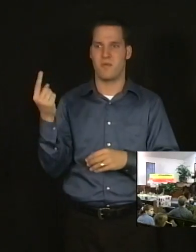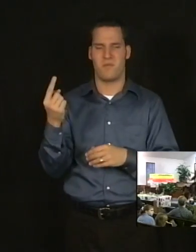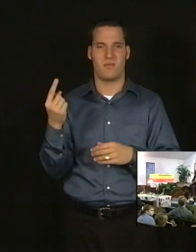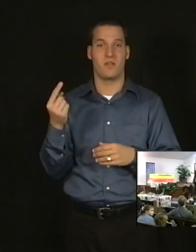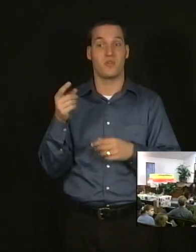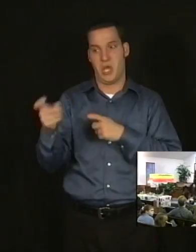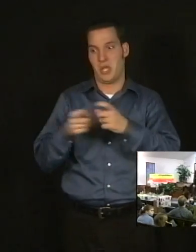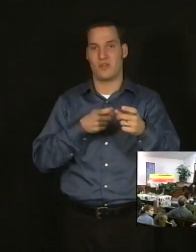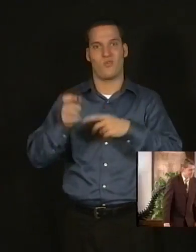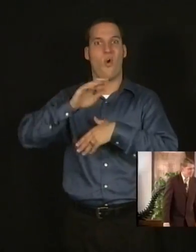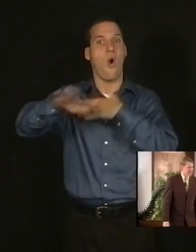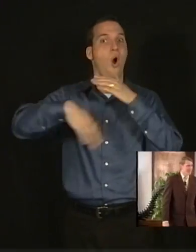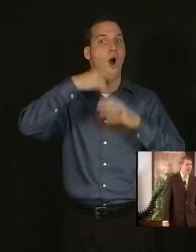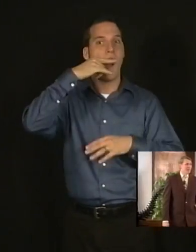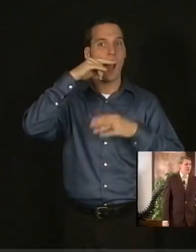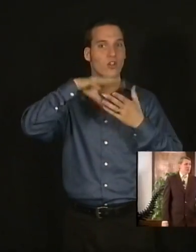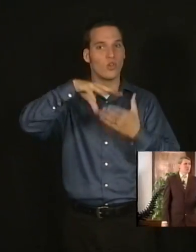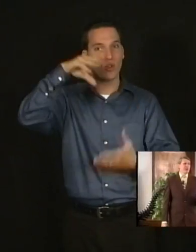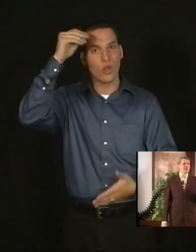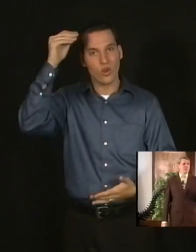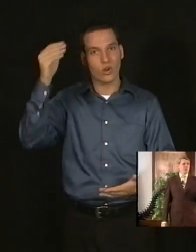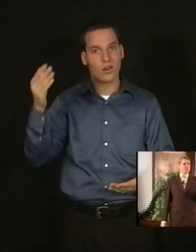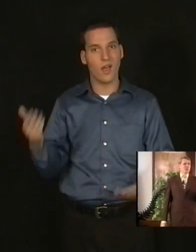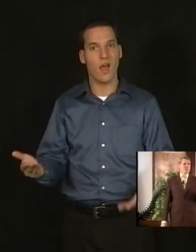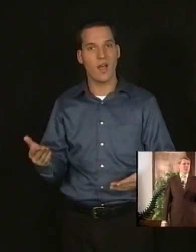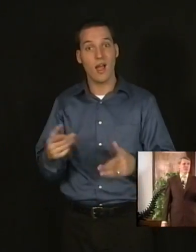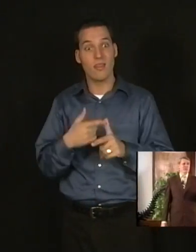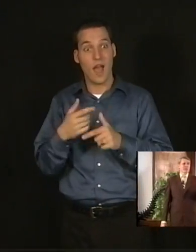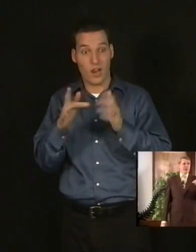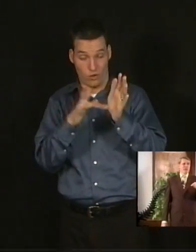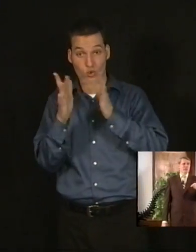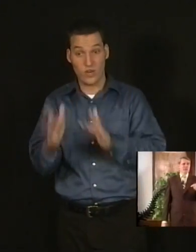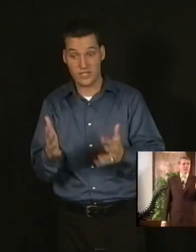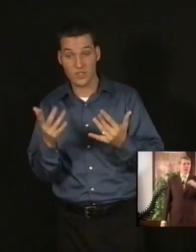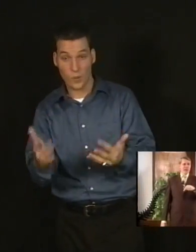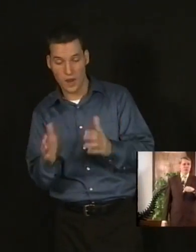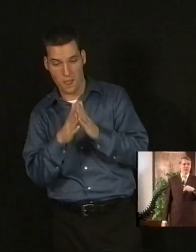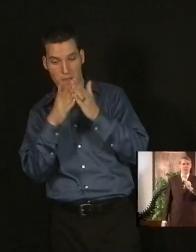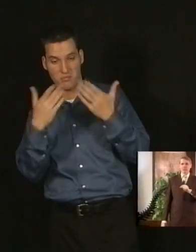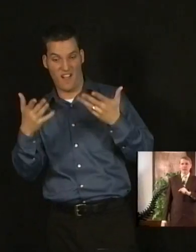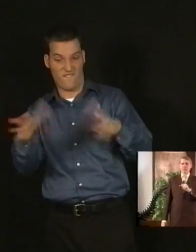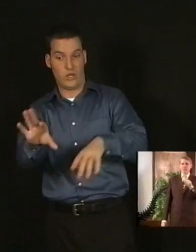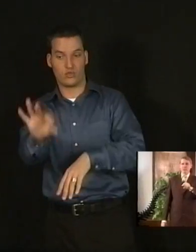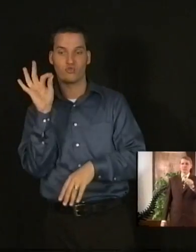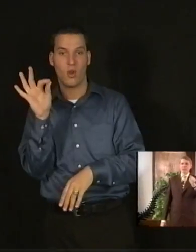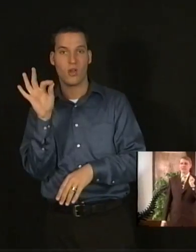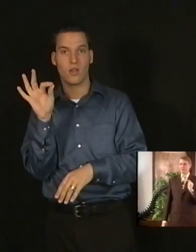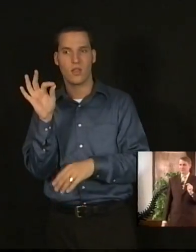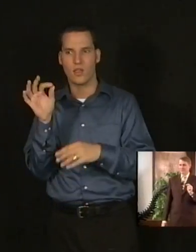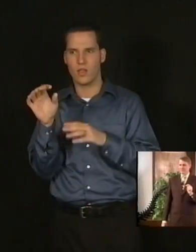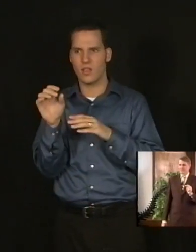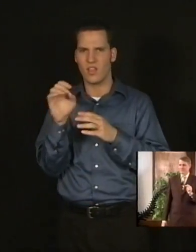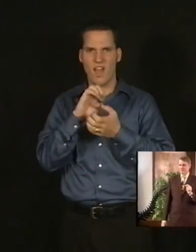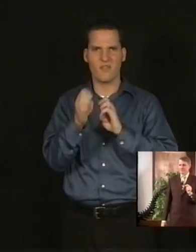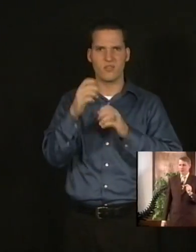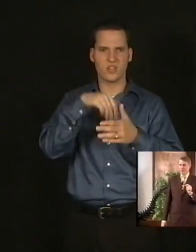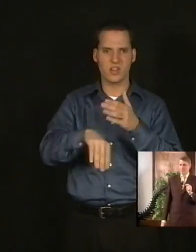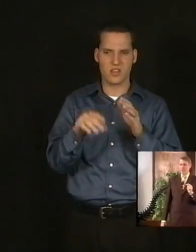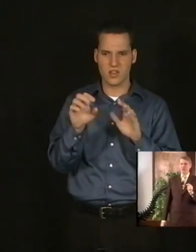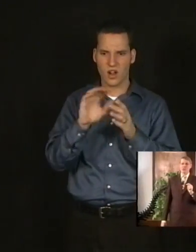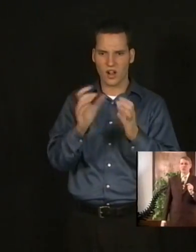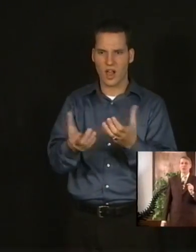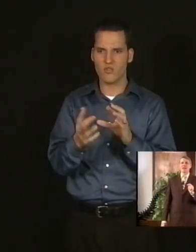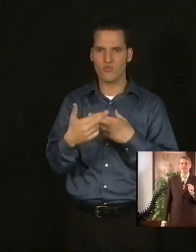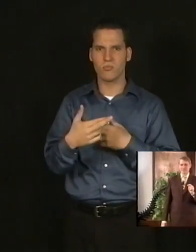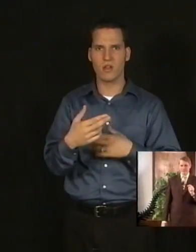what all the kids are learning. And then the Christians wait till the books are chosen to meet the standards and get in the classroom, and then we complain about the books in the classroom. You're